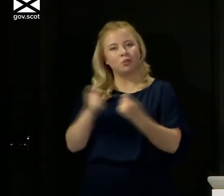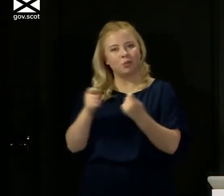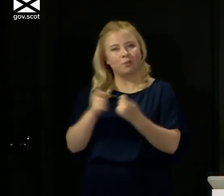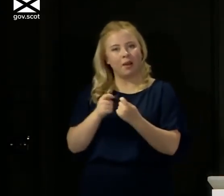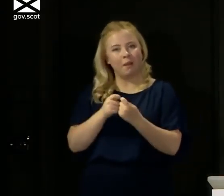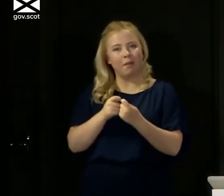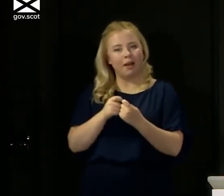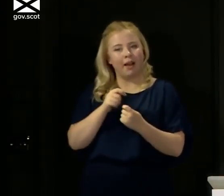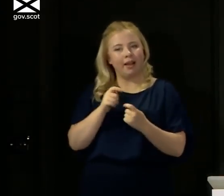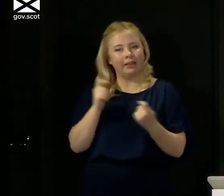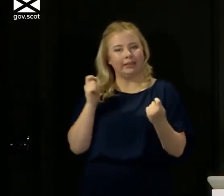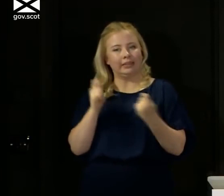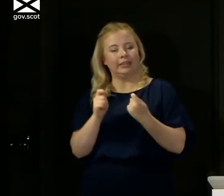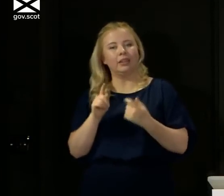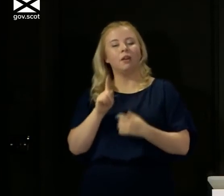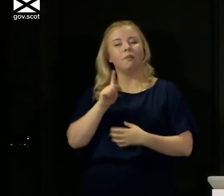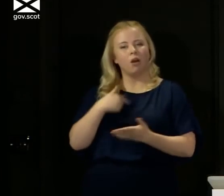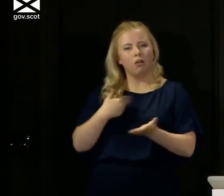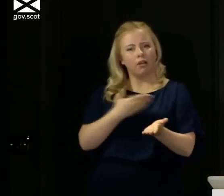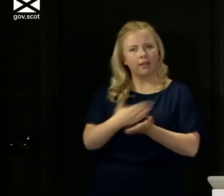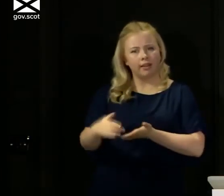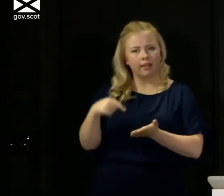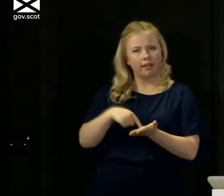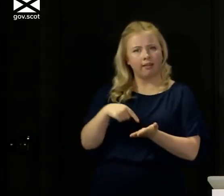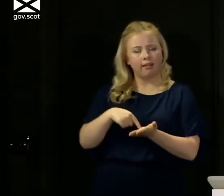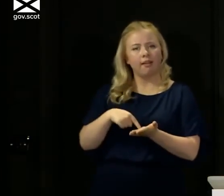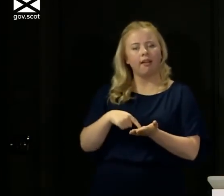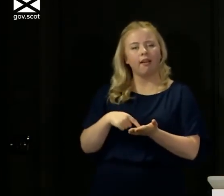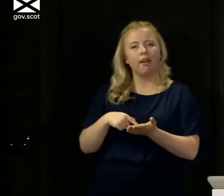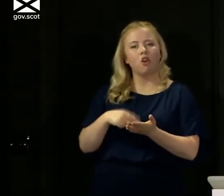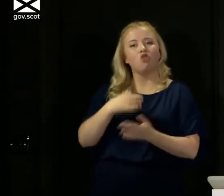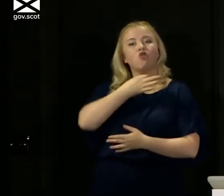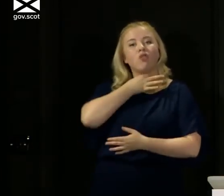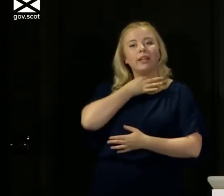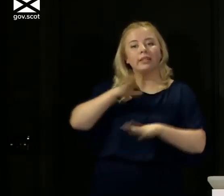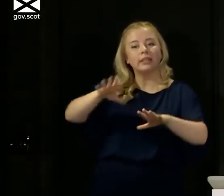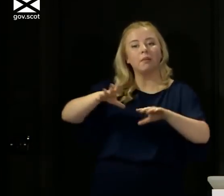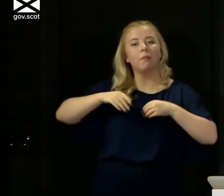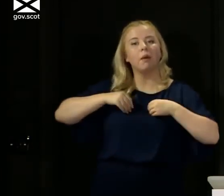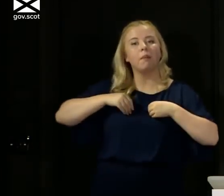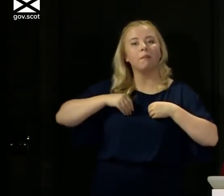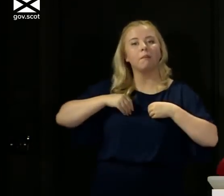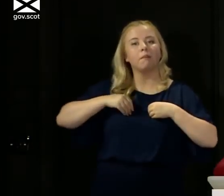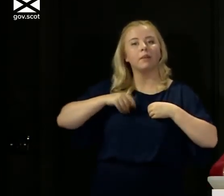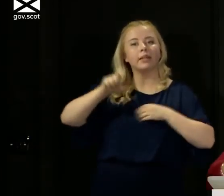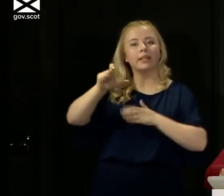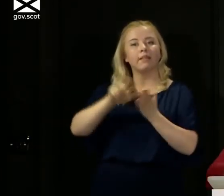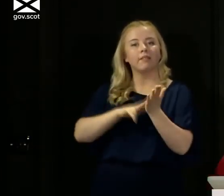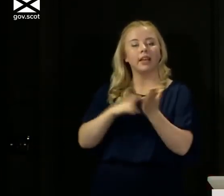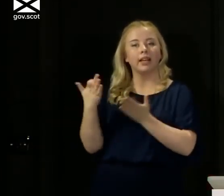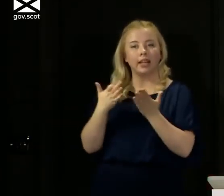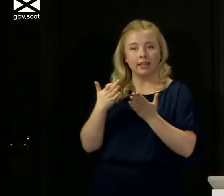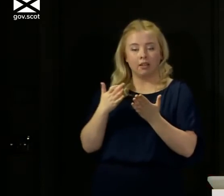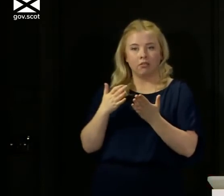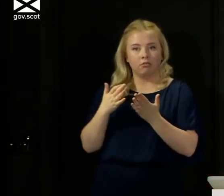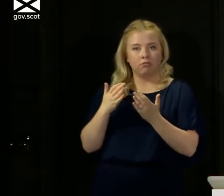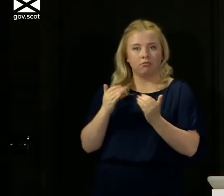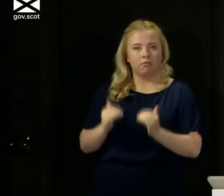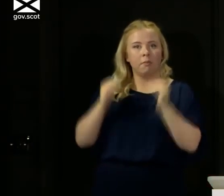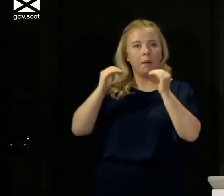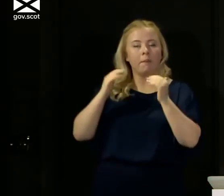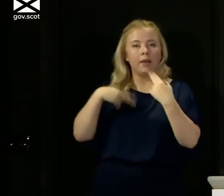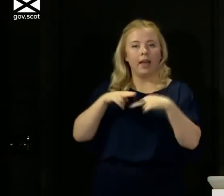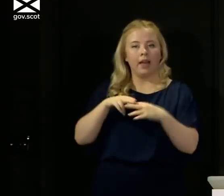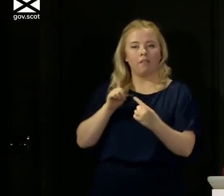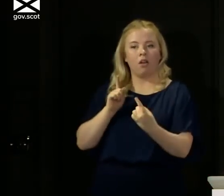it's very clear that the risks of contracting the virus increase if you go from 2 metres to